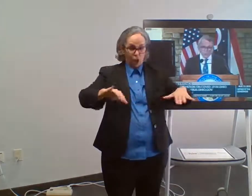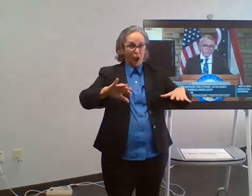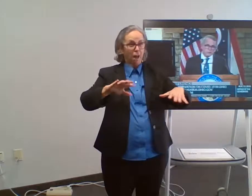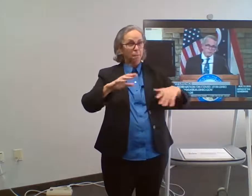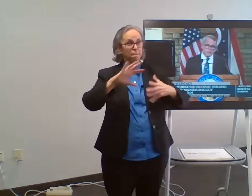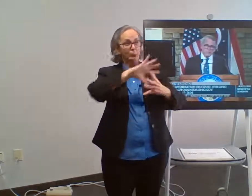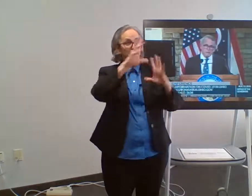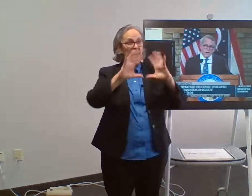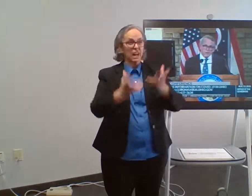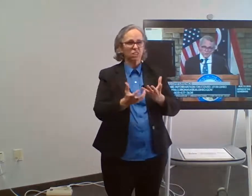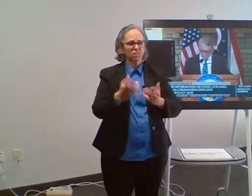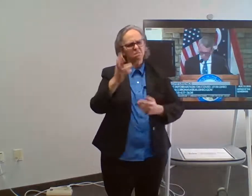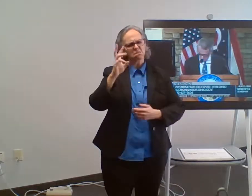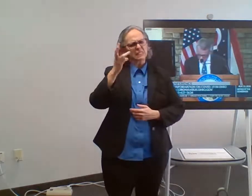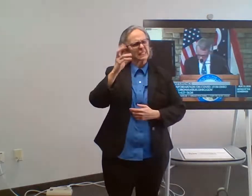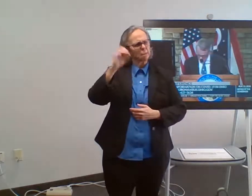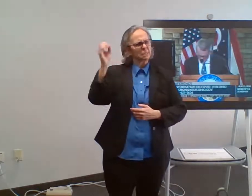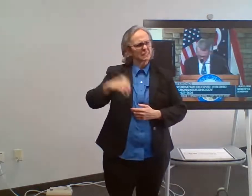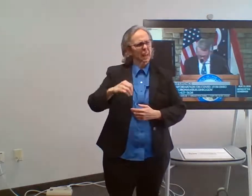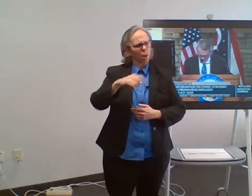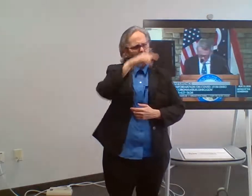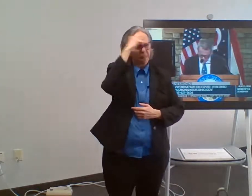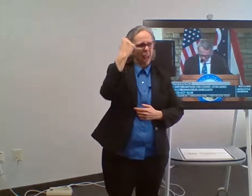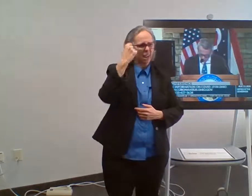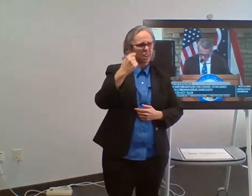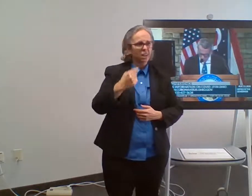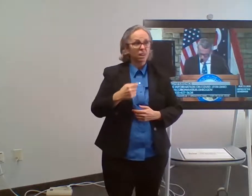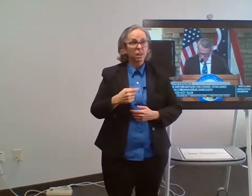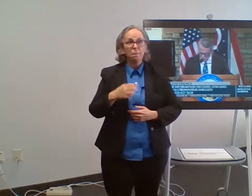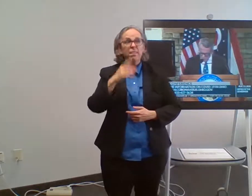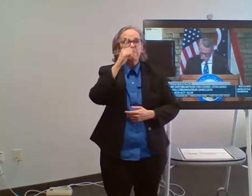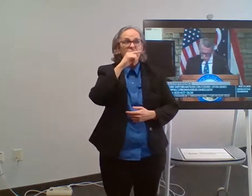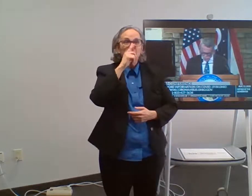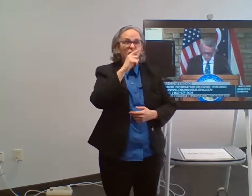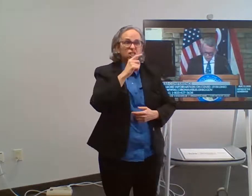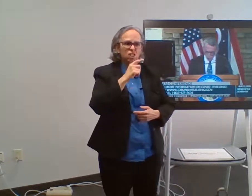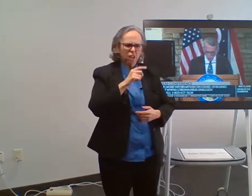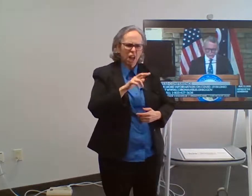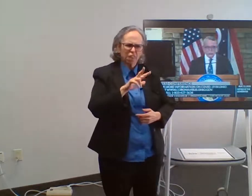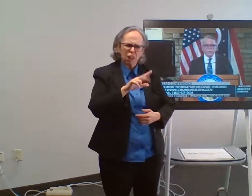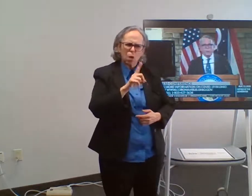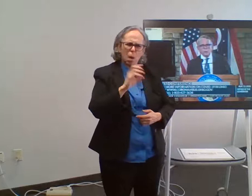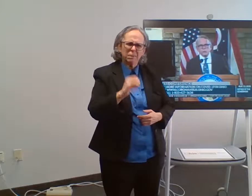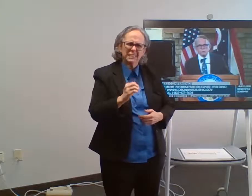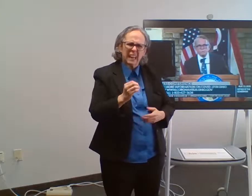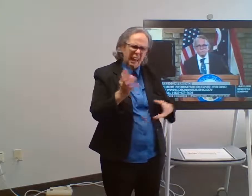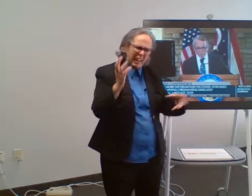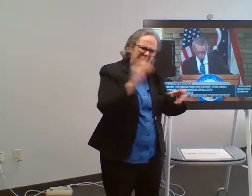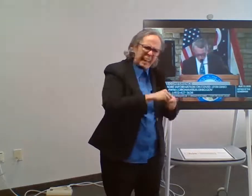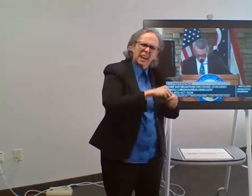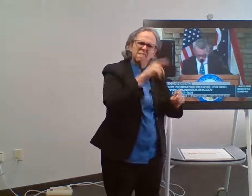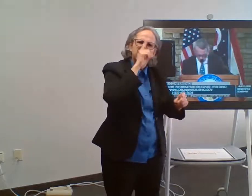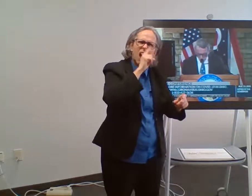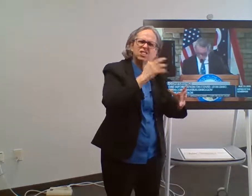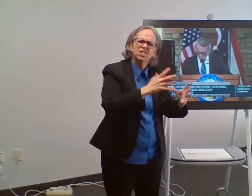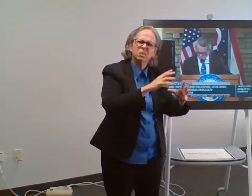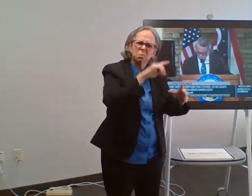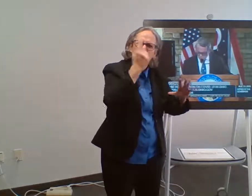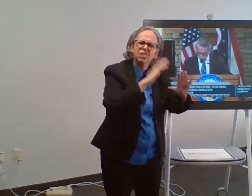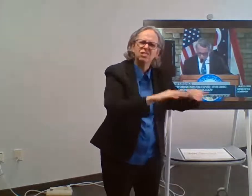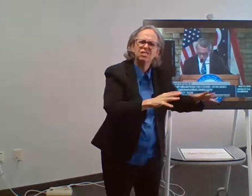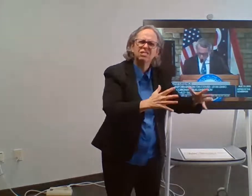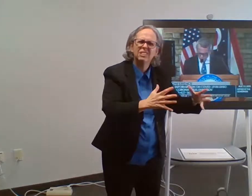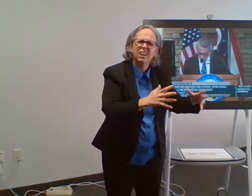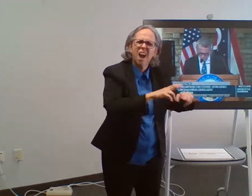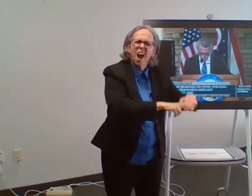is 31% African American. Among children who stay in foster care more than 2 years, 1/3 of them